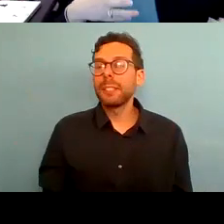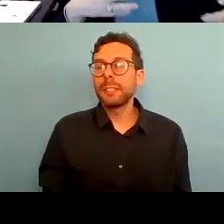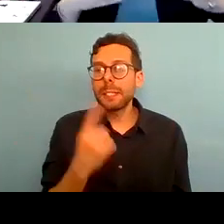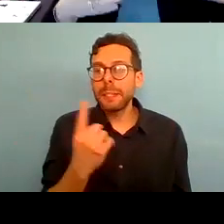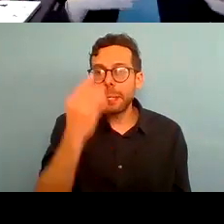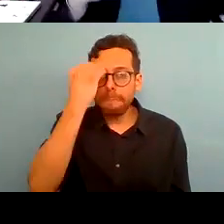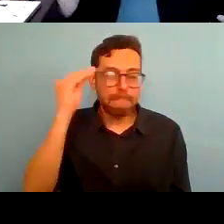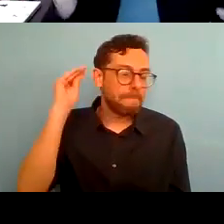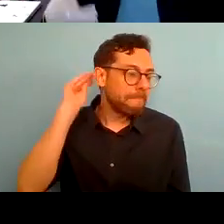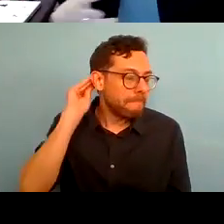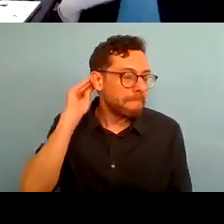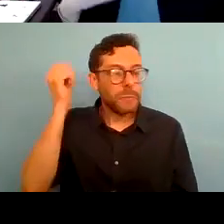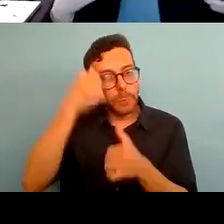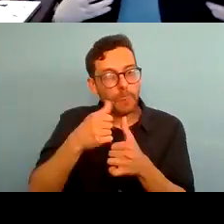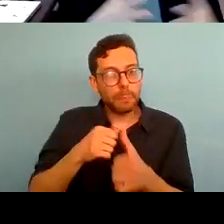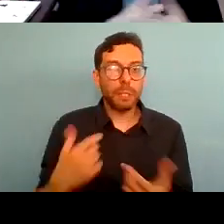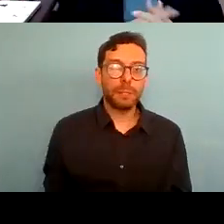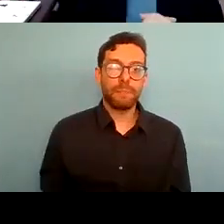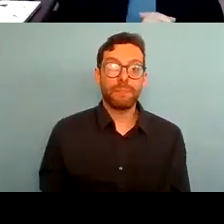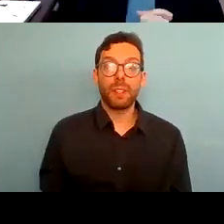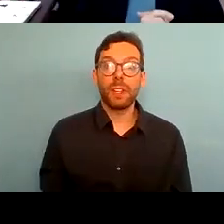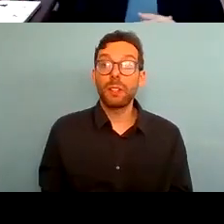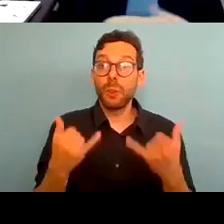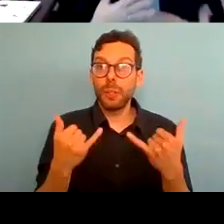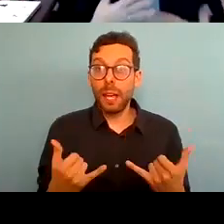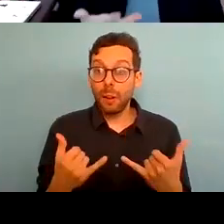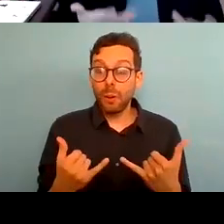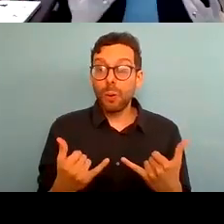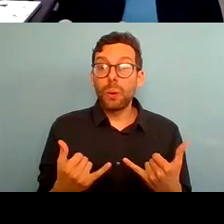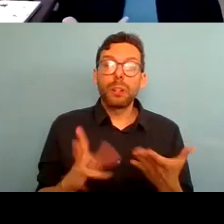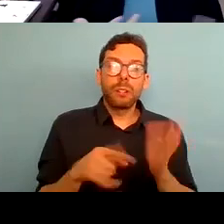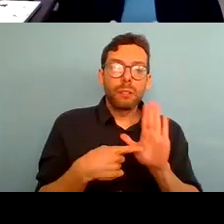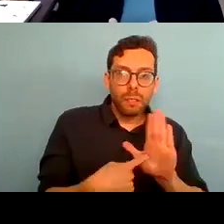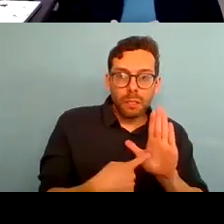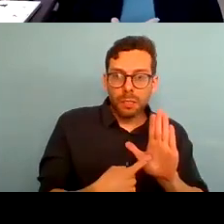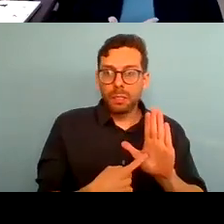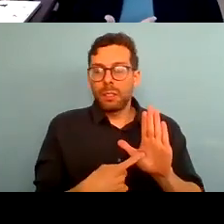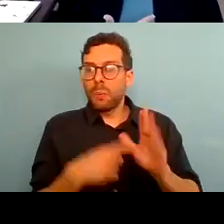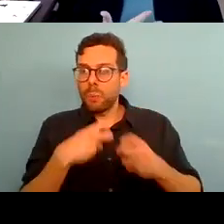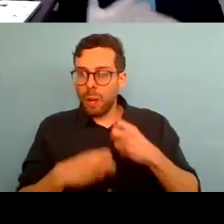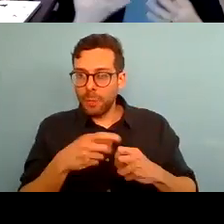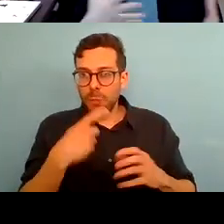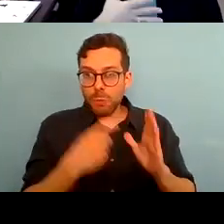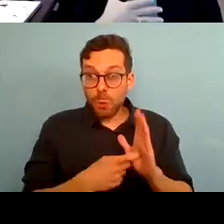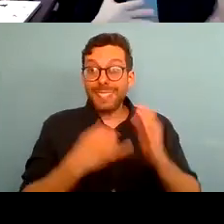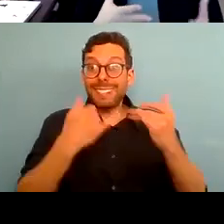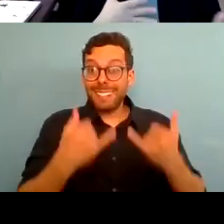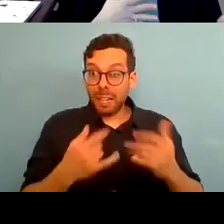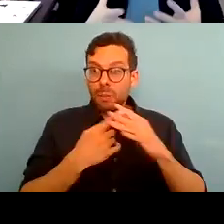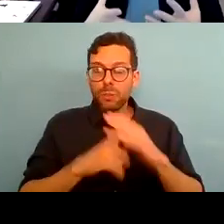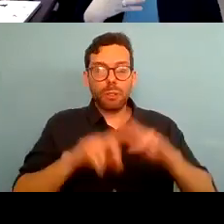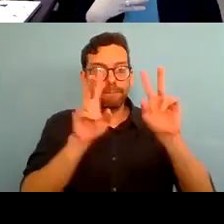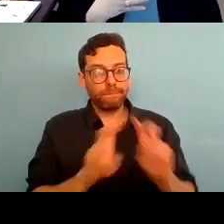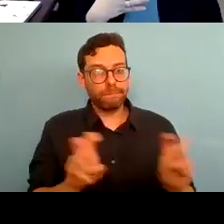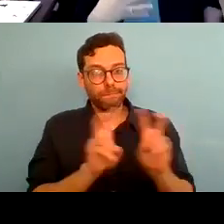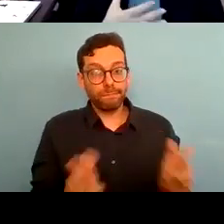at, some symptoms or signs that you might be able to see. Now you want to start assessing, right? And so these are some things that may or may not be in